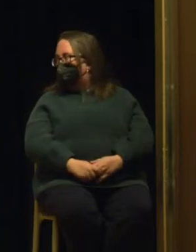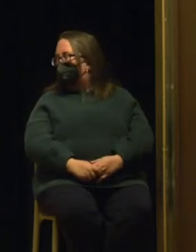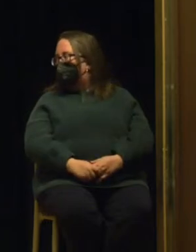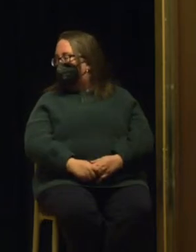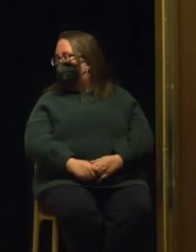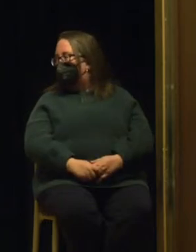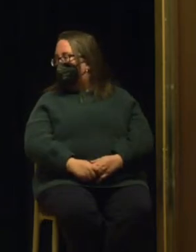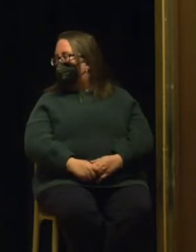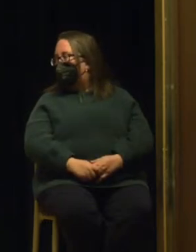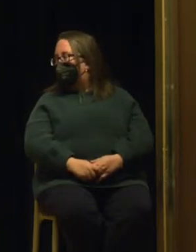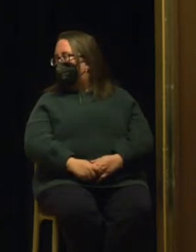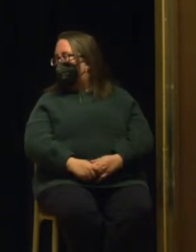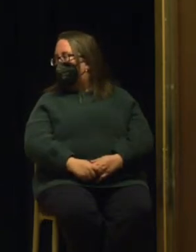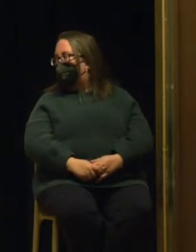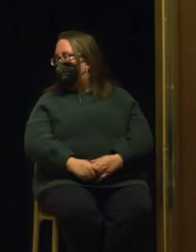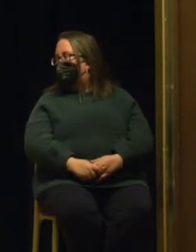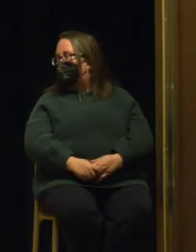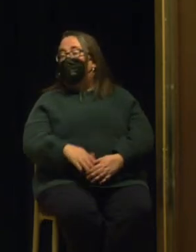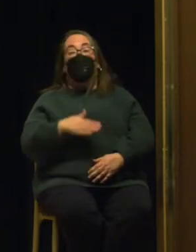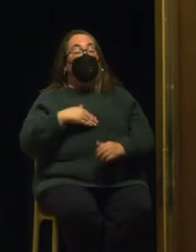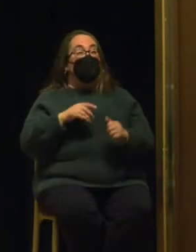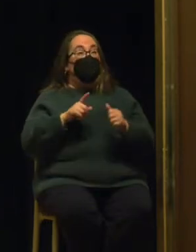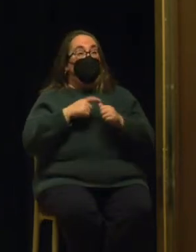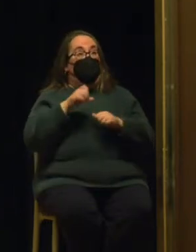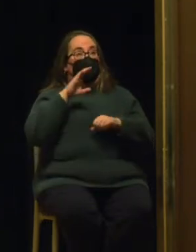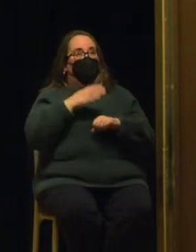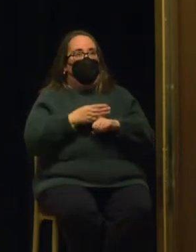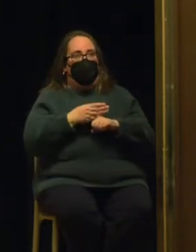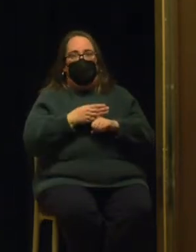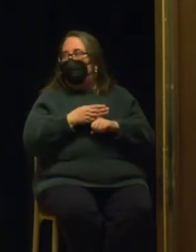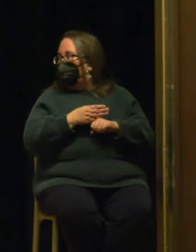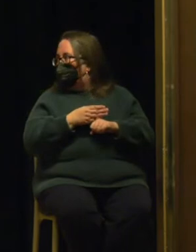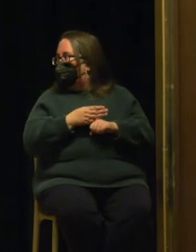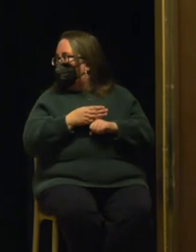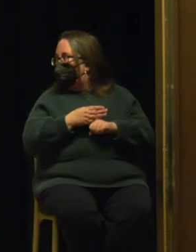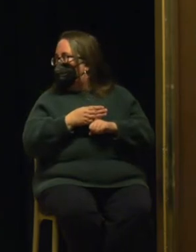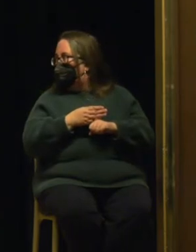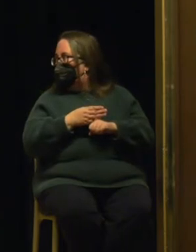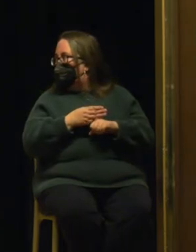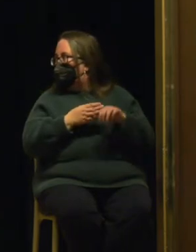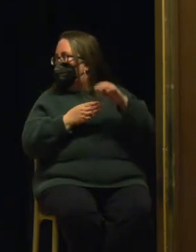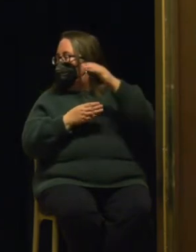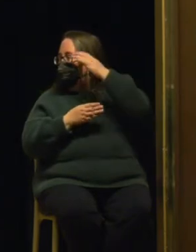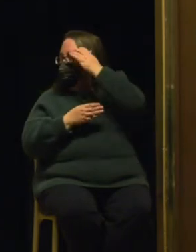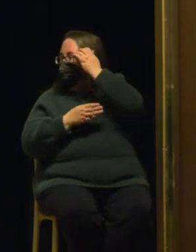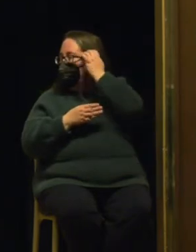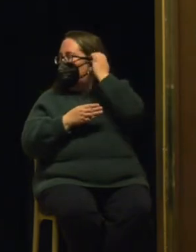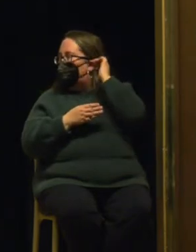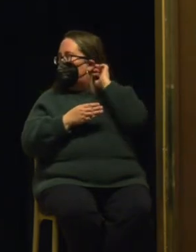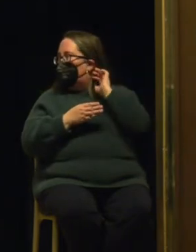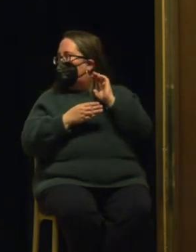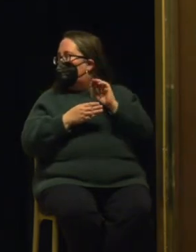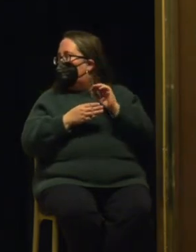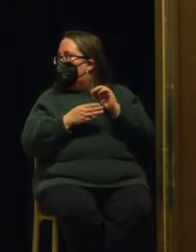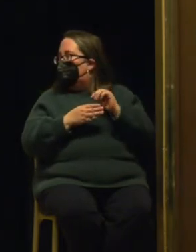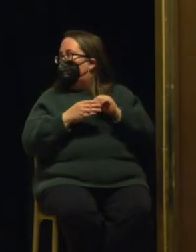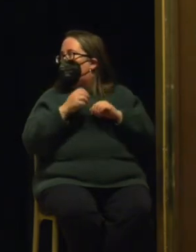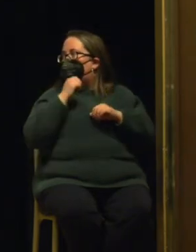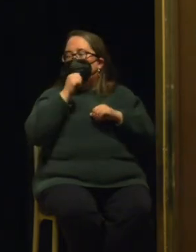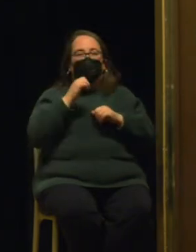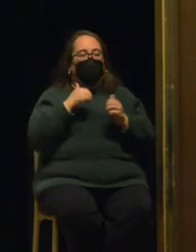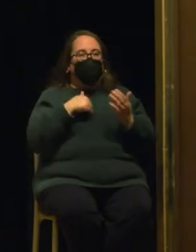first, with my first child, I didn't have a night nurse. Now that's popular. I didn't have a day nurse.